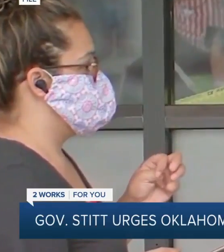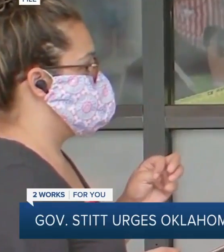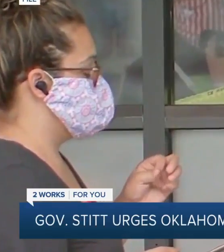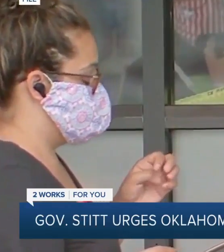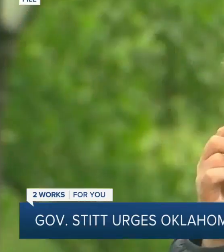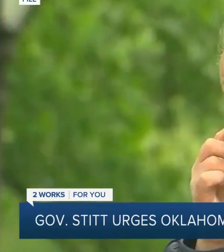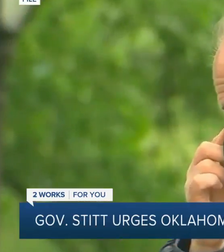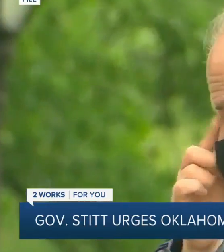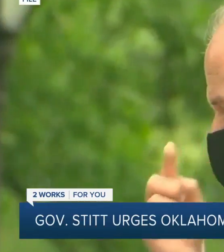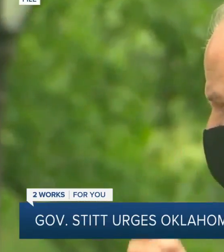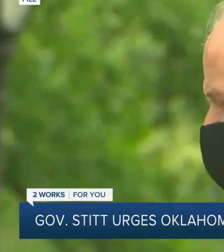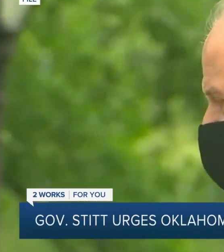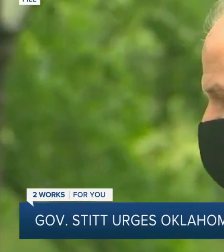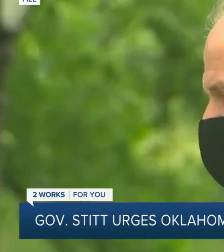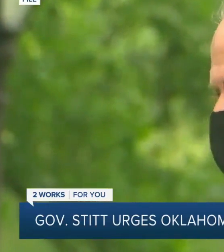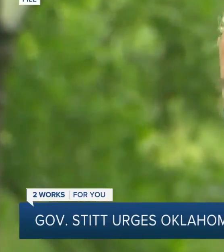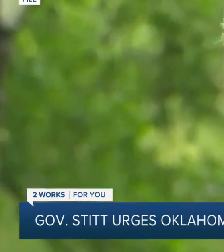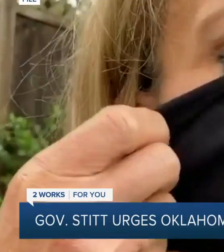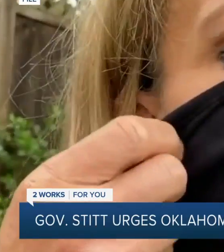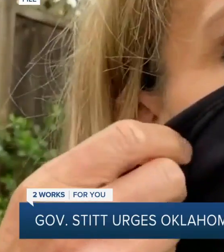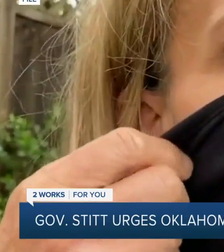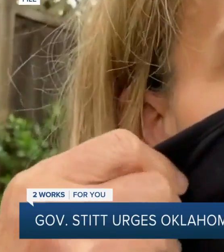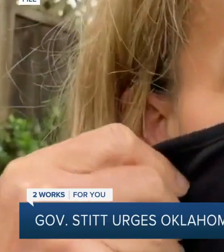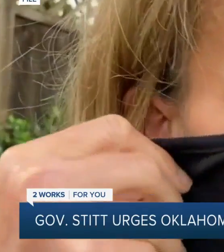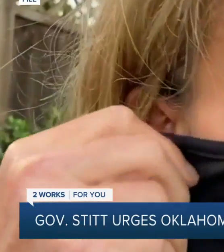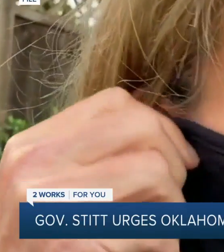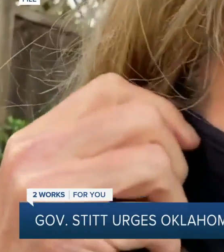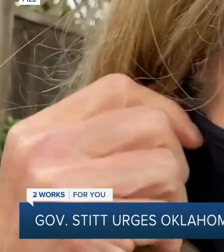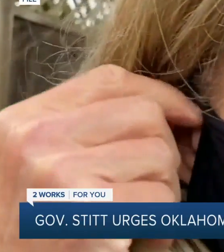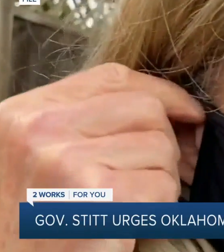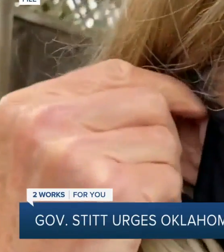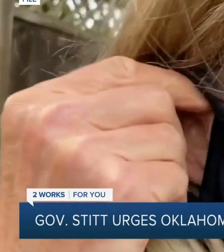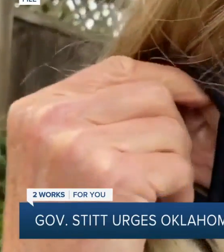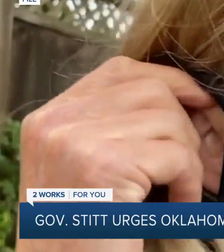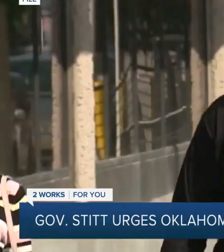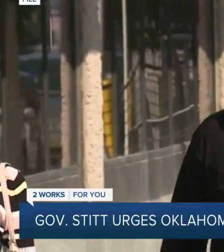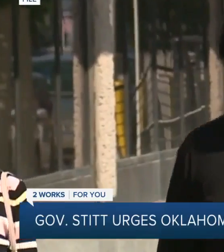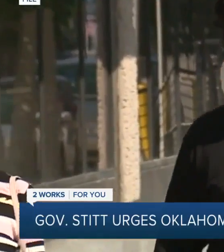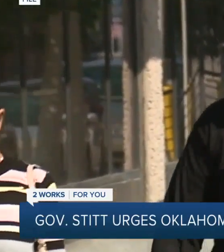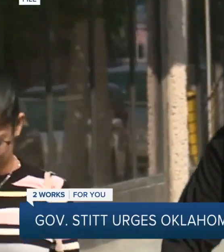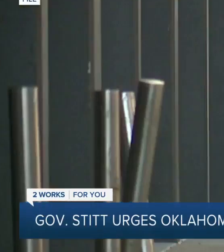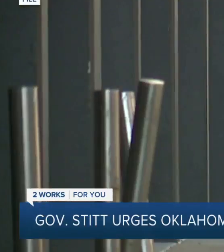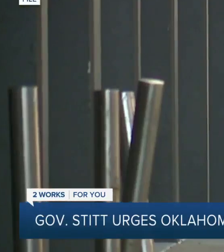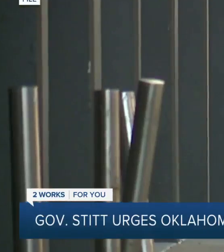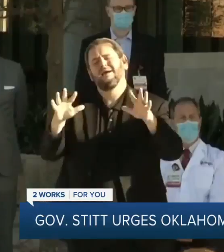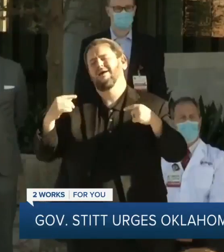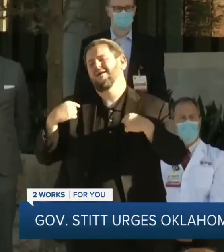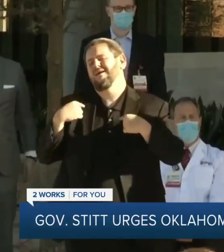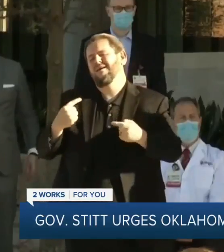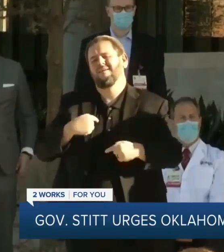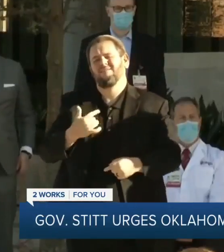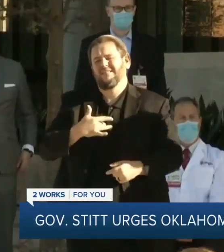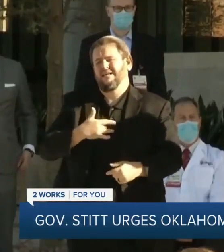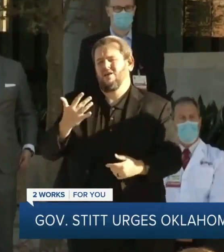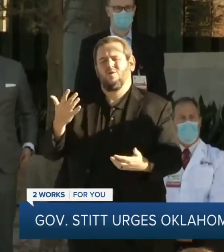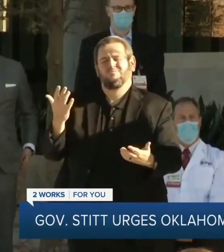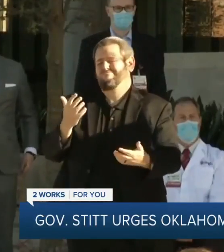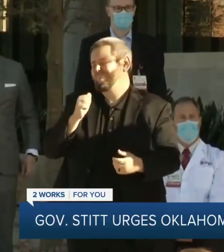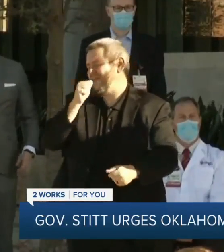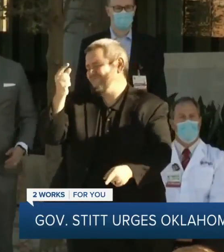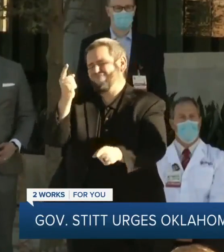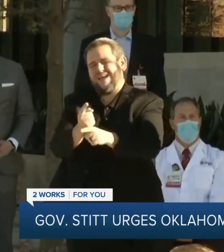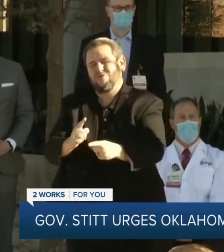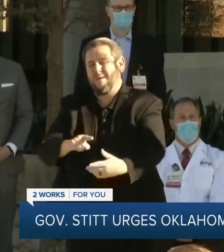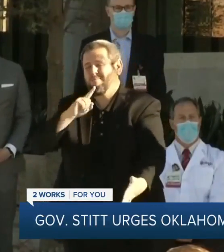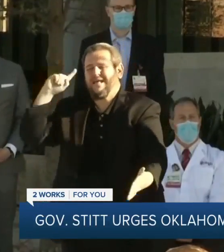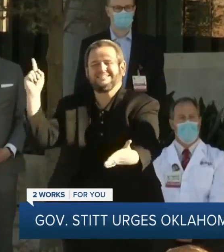the governor is still not issuing a statewide mask mandate. I've been very clear that I don't think that's the right thing to do. This is a personal responsibility. is pleading with